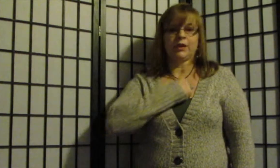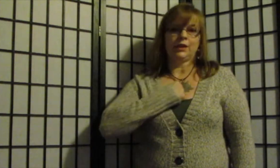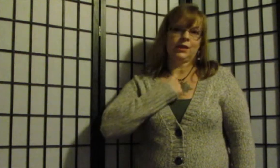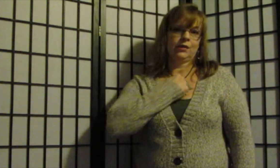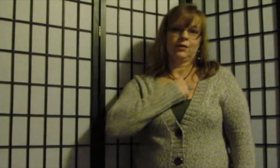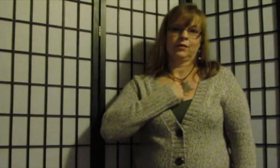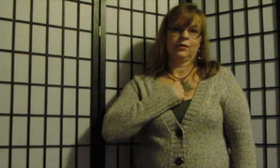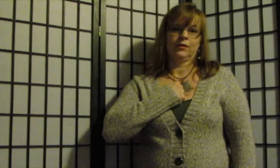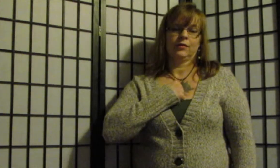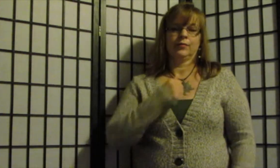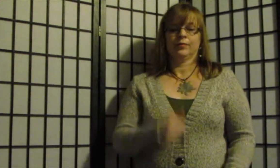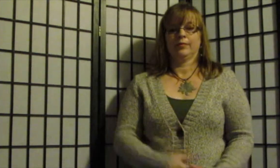Sorry.